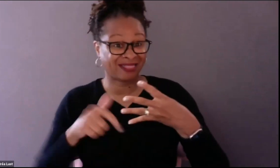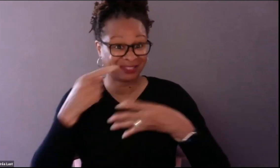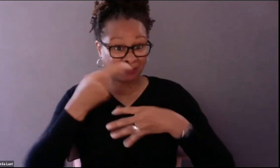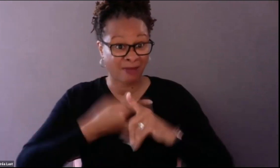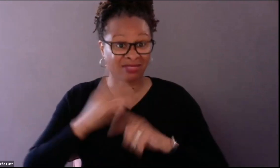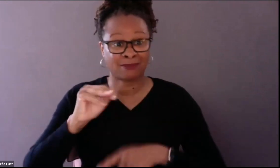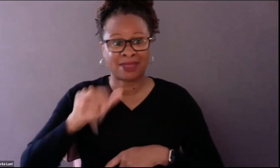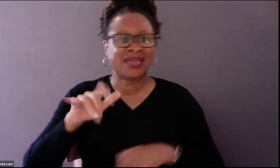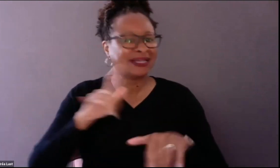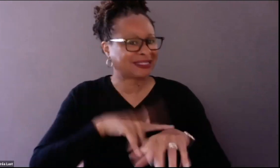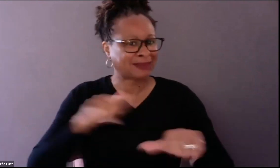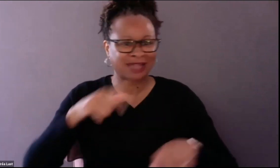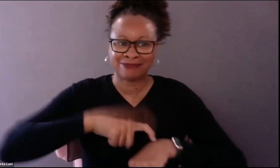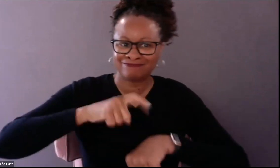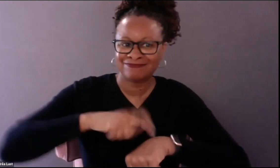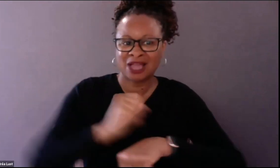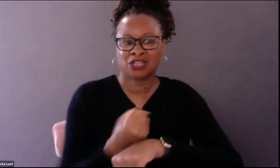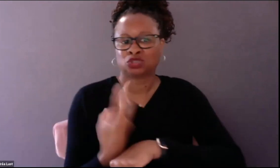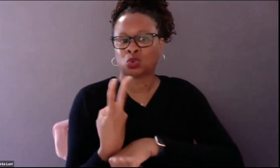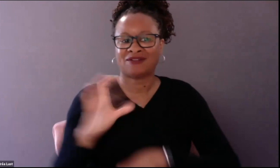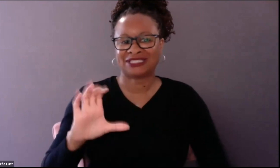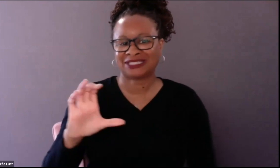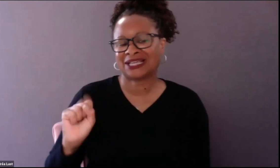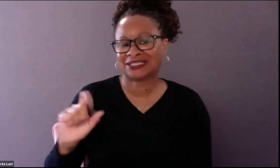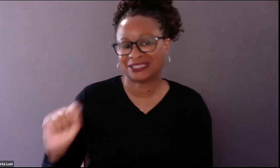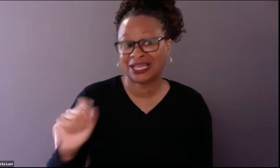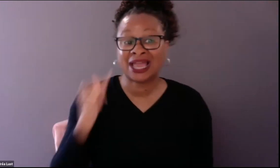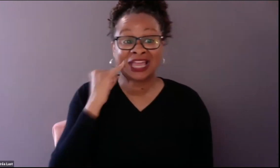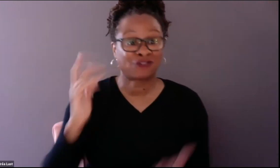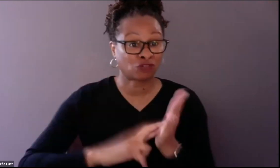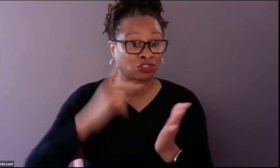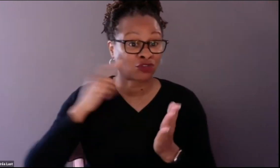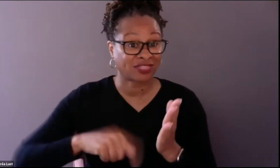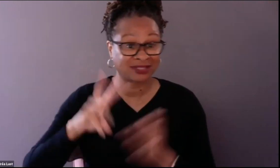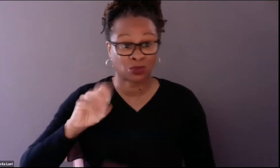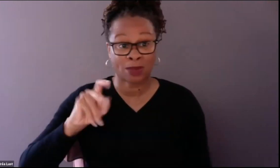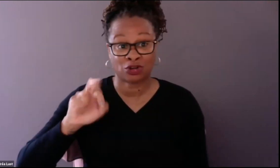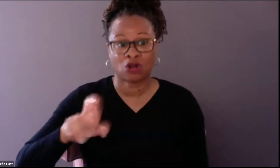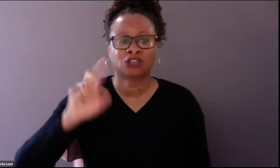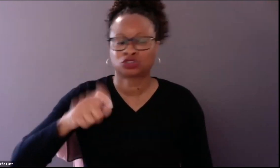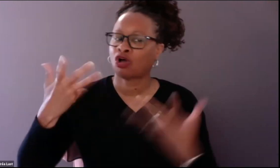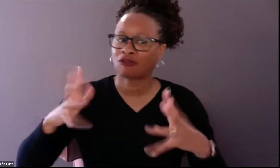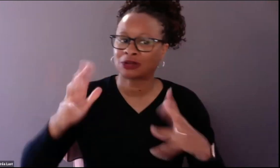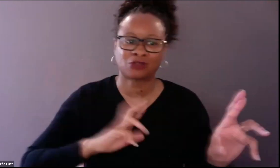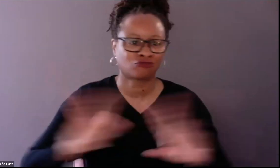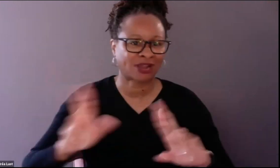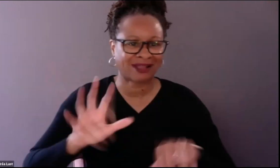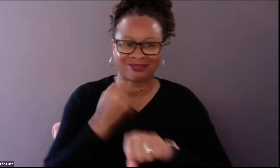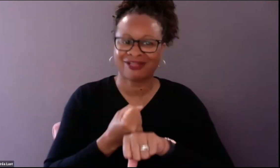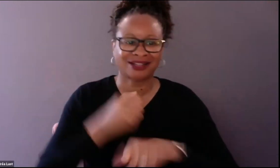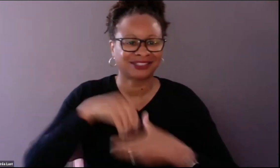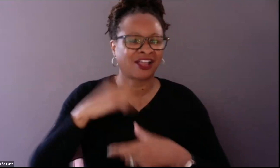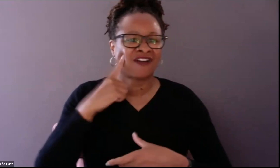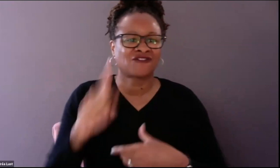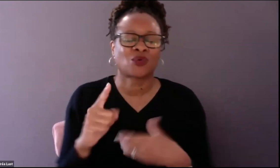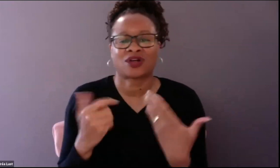same place, 12 p.m. Central Standard. If you registered for this webinar, you should already be locked in for the